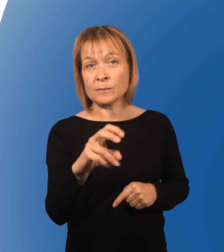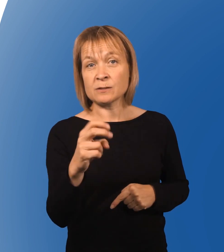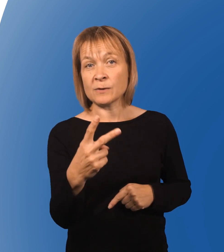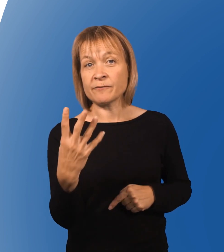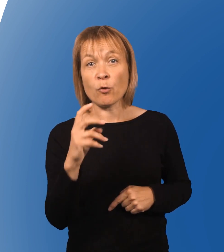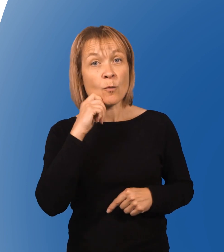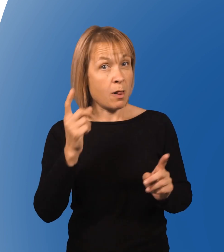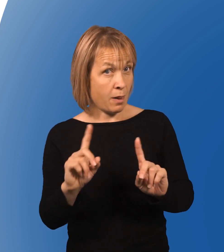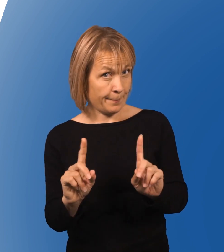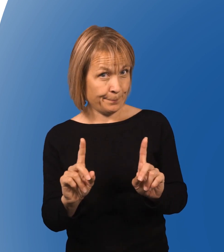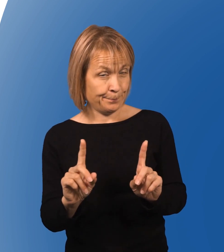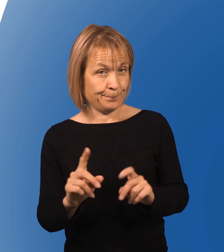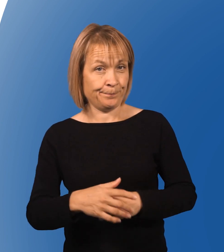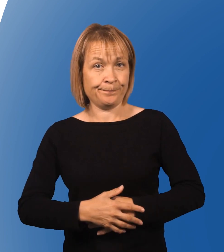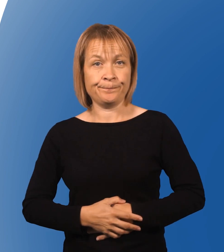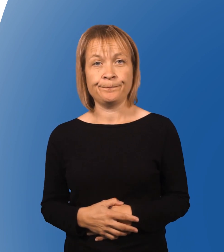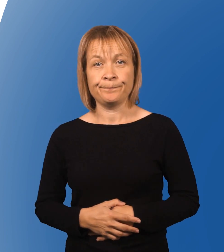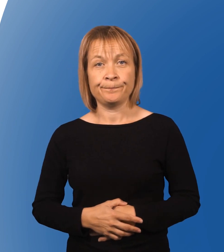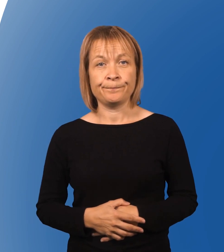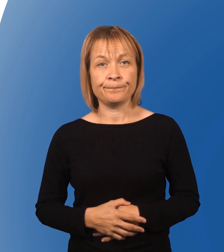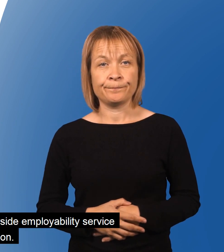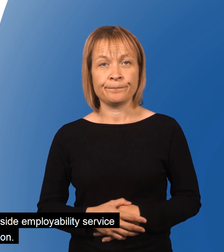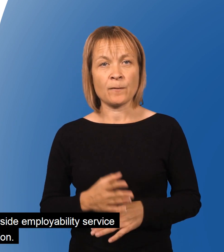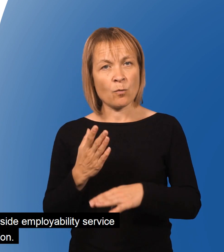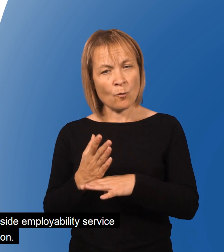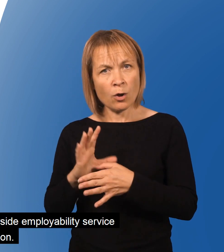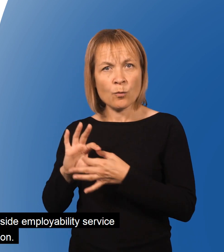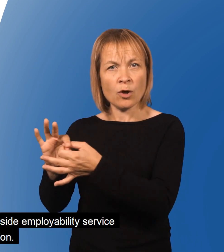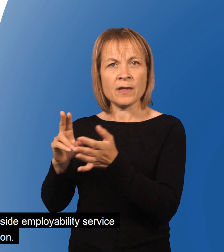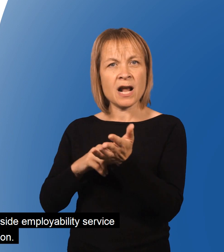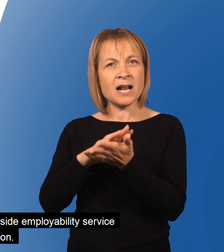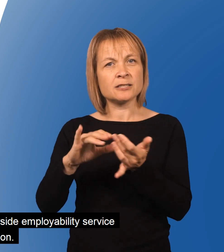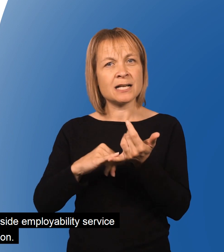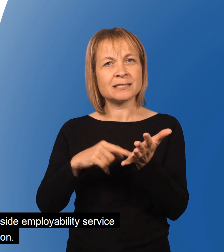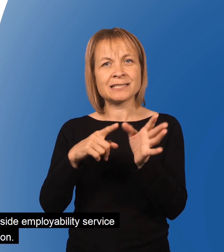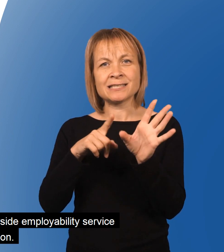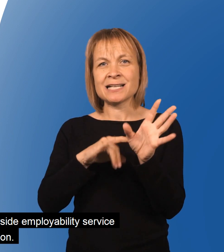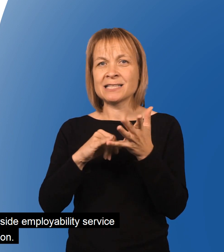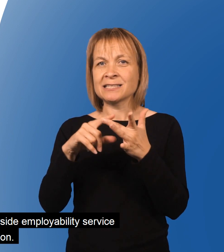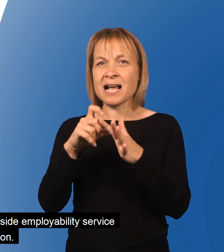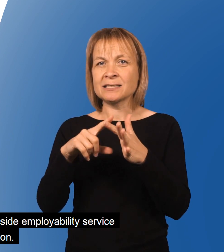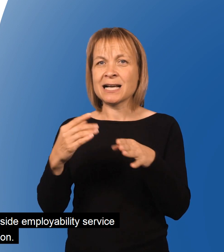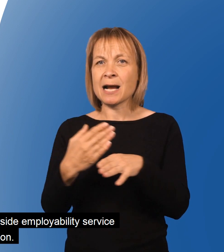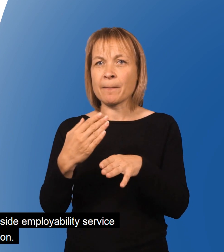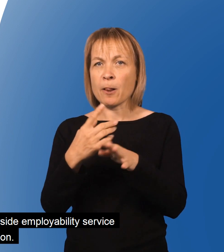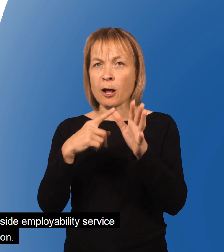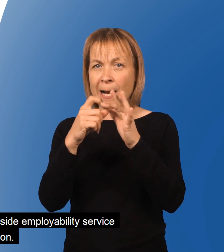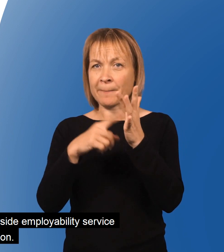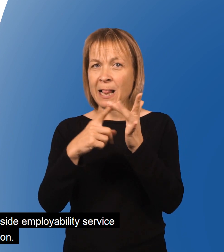By 2024, we will work with NHS Tayside Employability Service to progress this action.